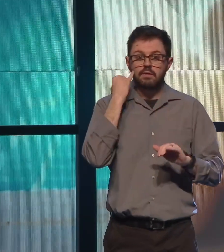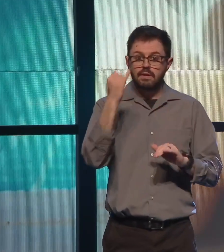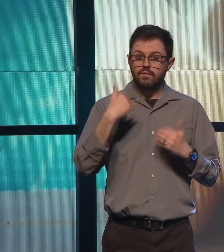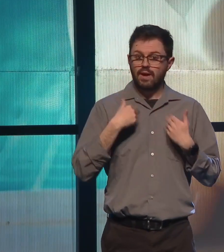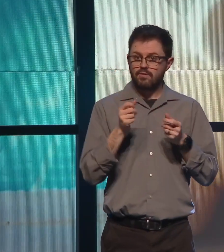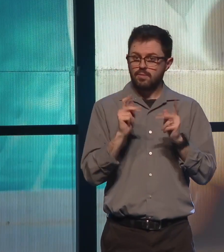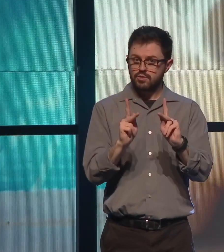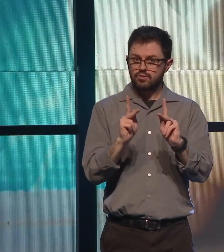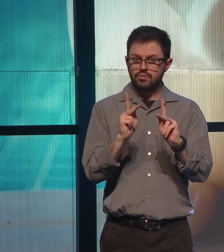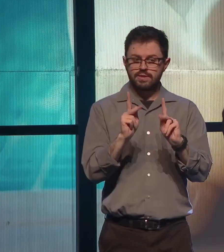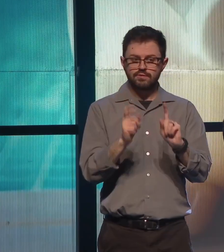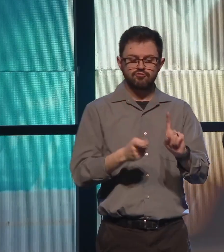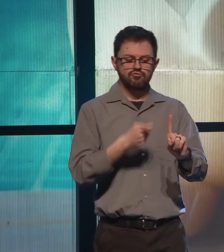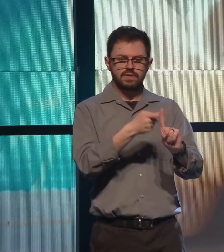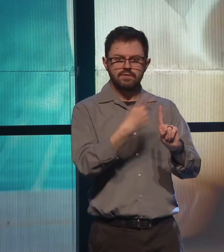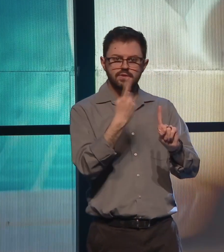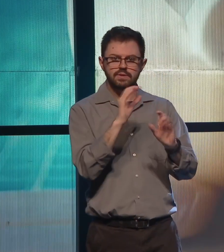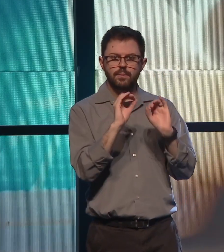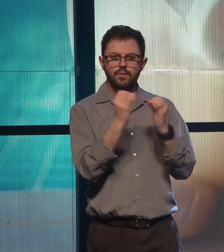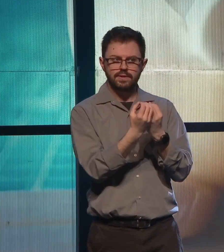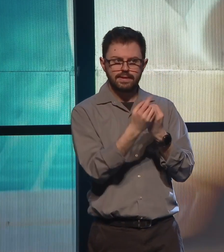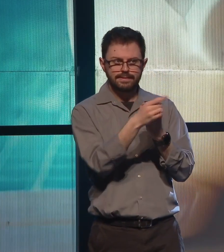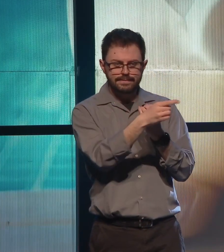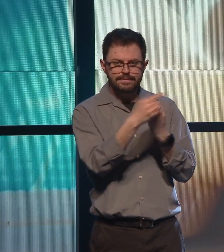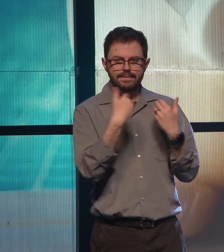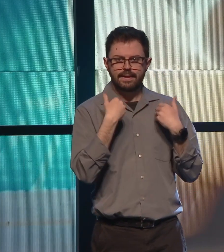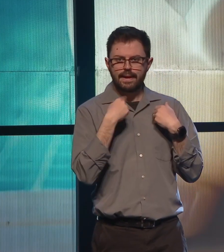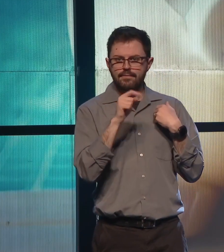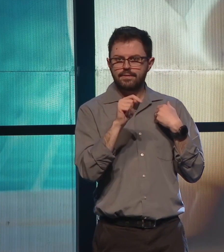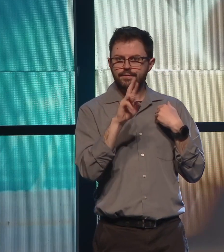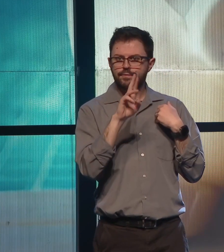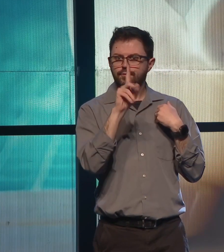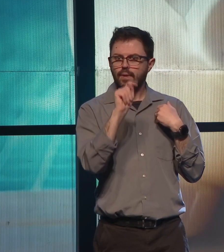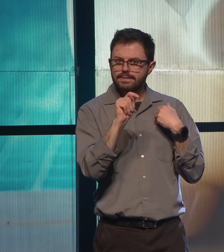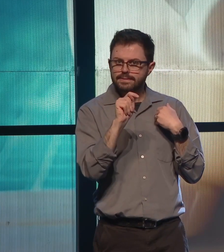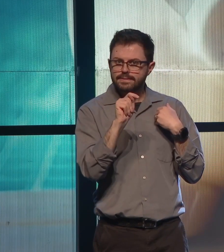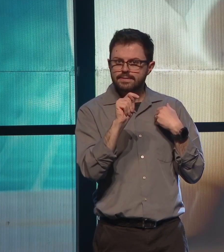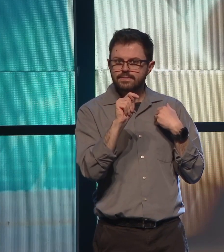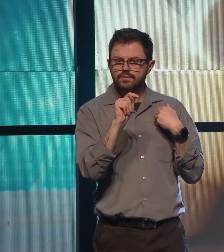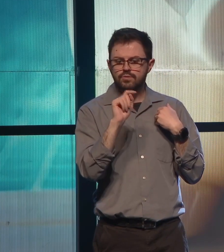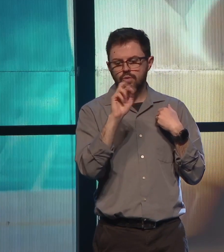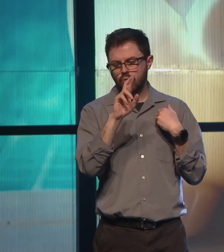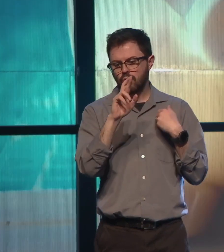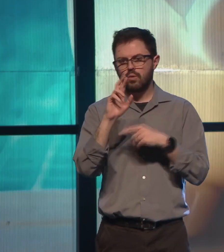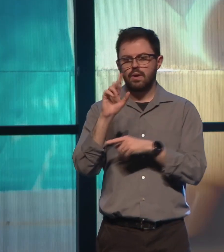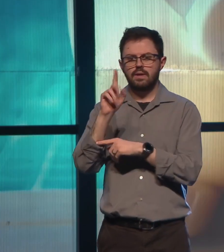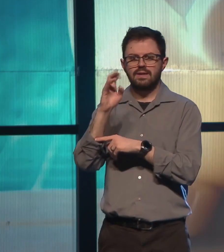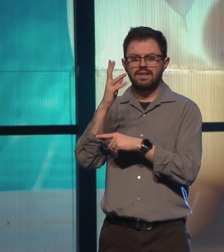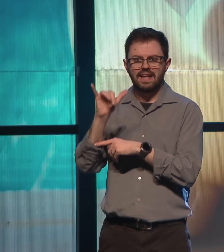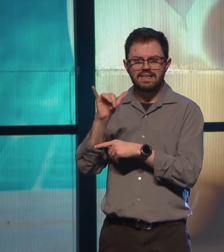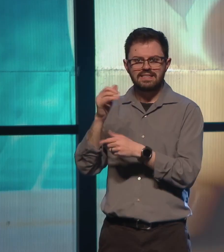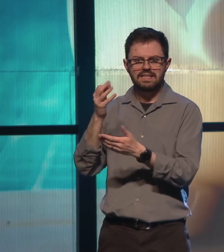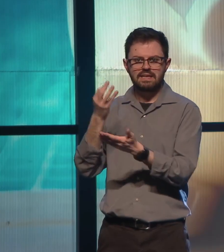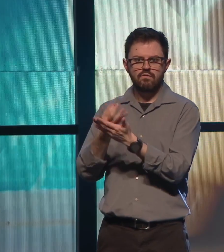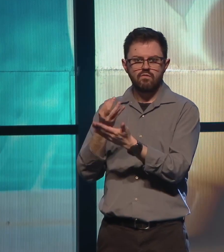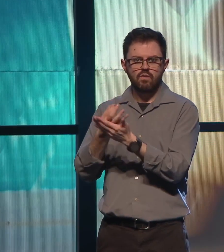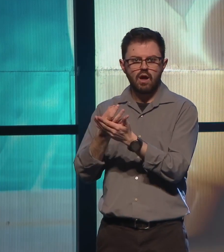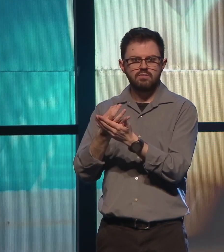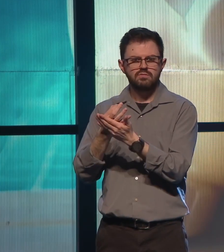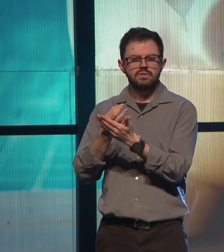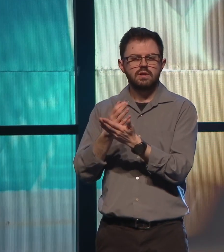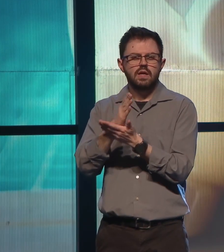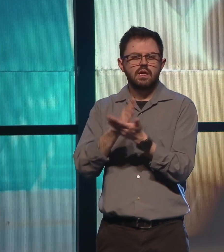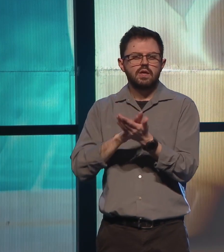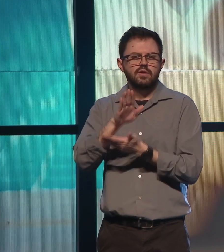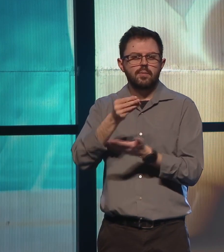an organization or to something you love and they have a trust, they have a legacy fund, right? Like set aside a portion of your giving to that